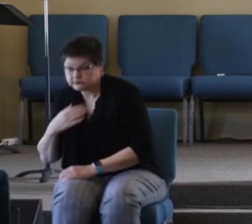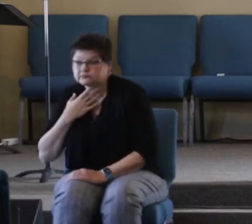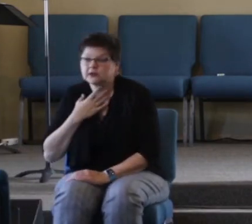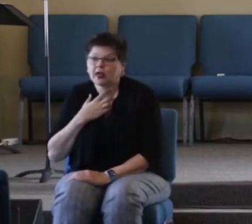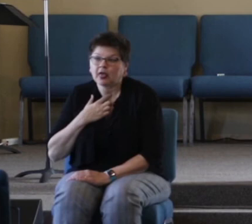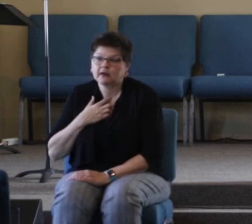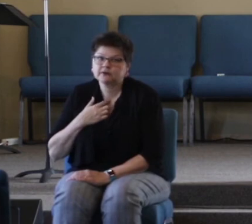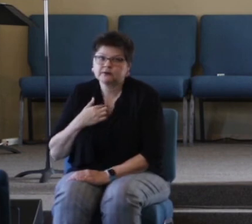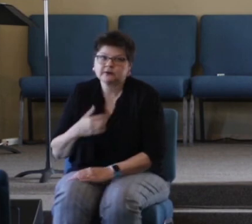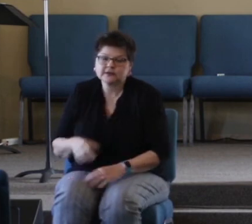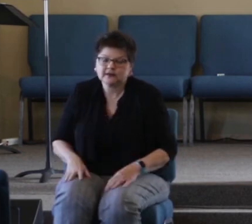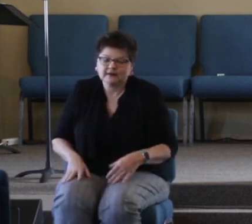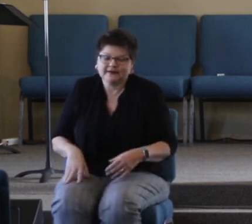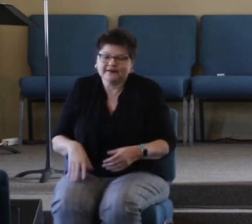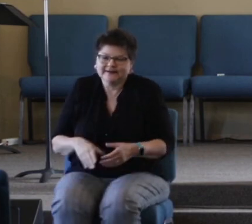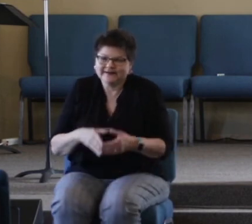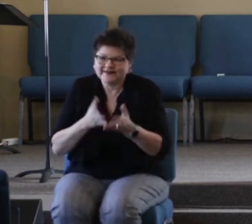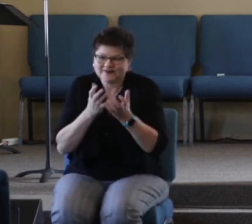I'd like to pray for us.